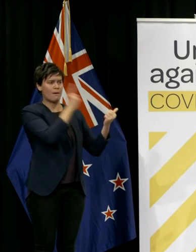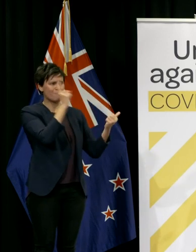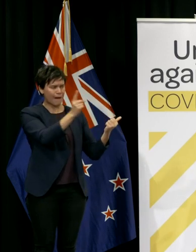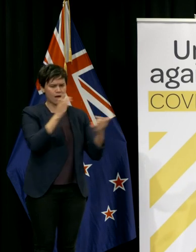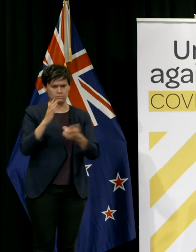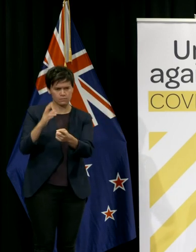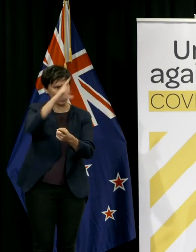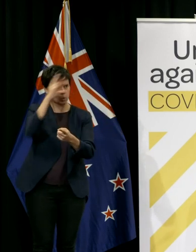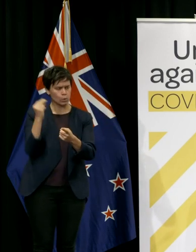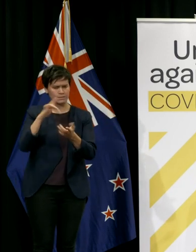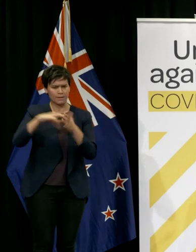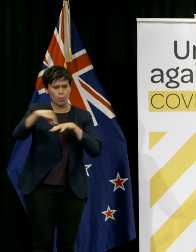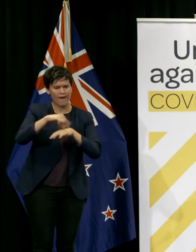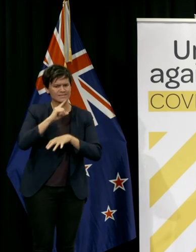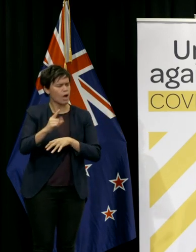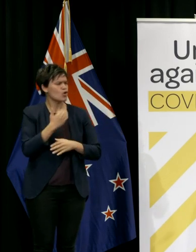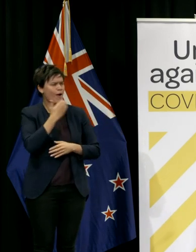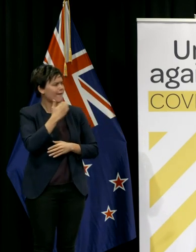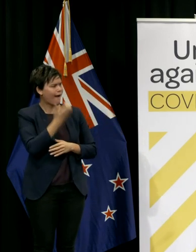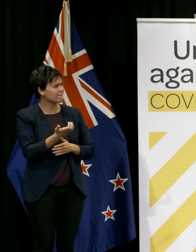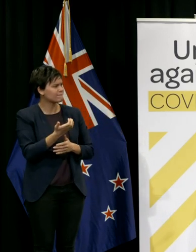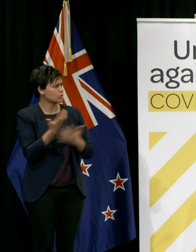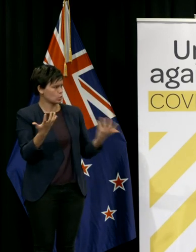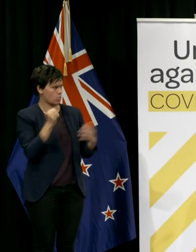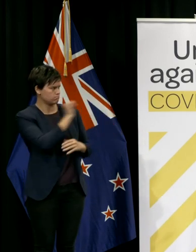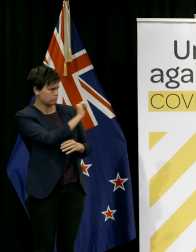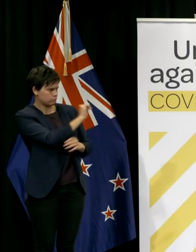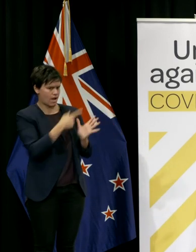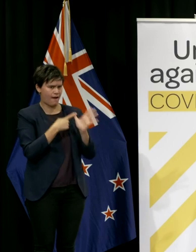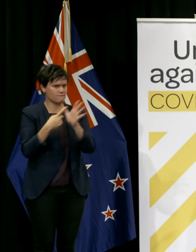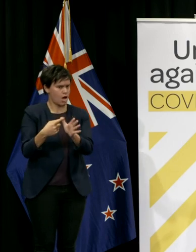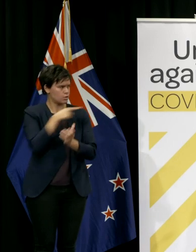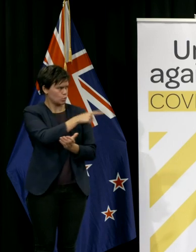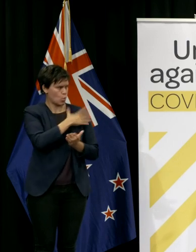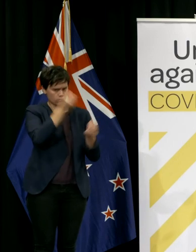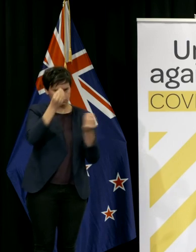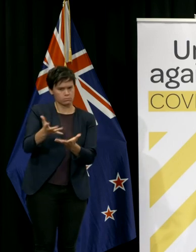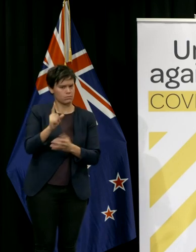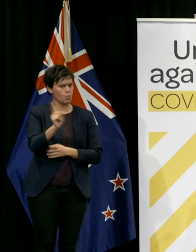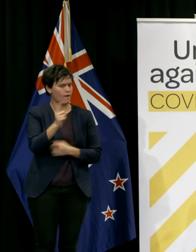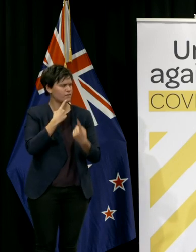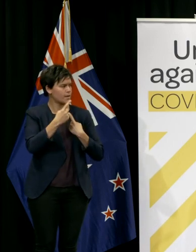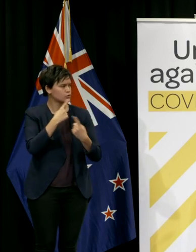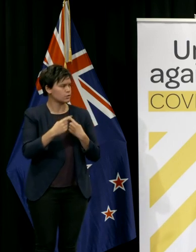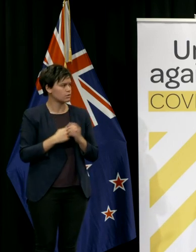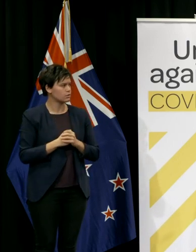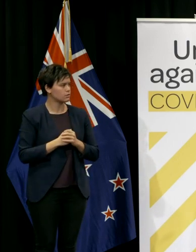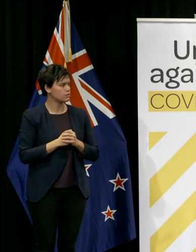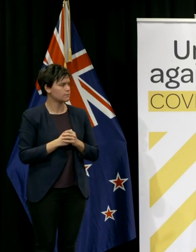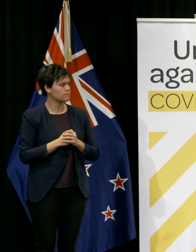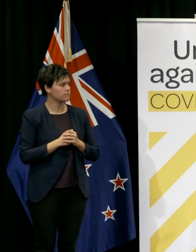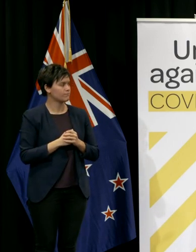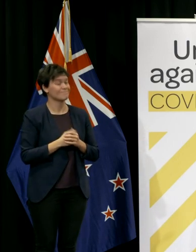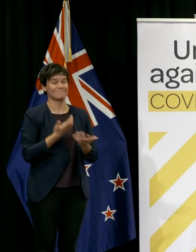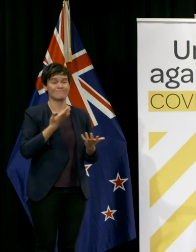can you say to those health professionals in terms of what they will get or what protection they will have? Well, the first thing is just to reiterate, we